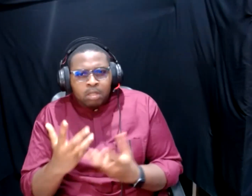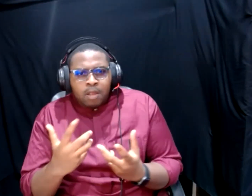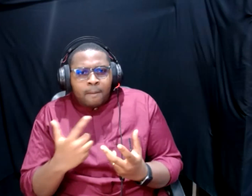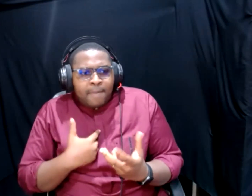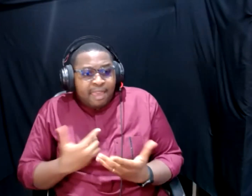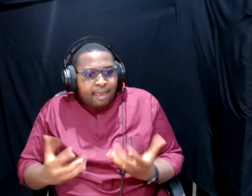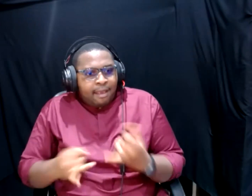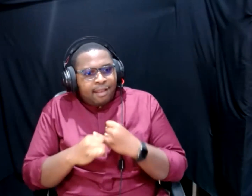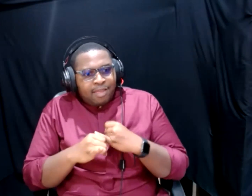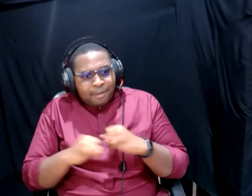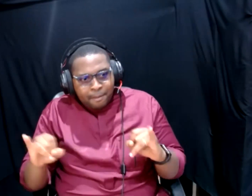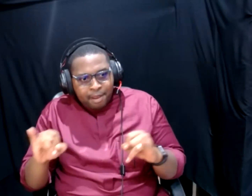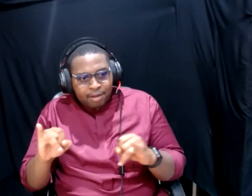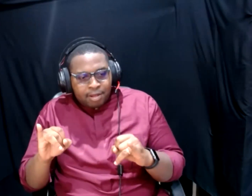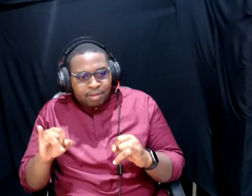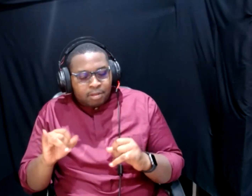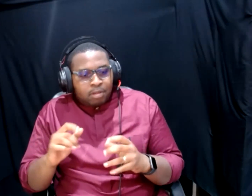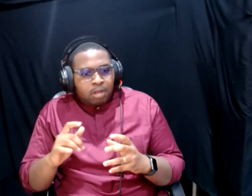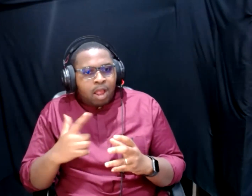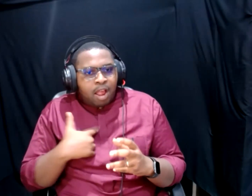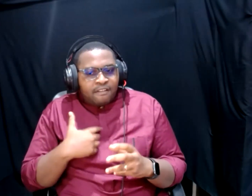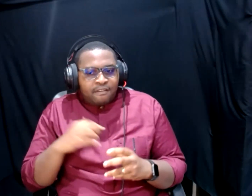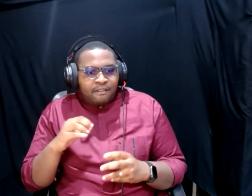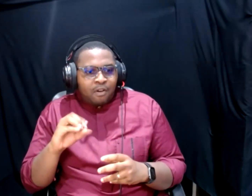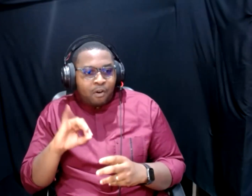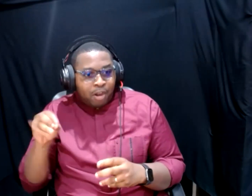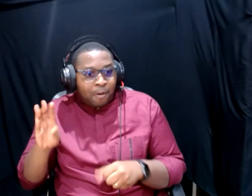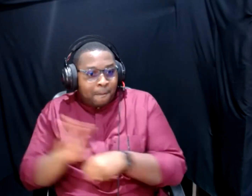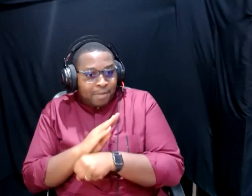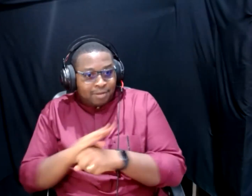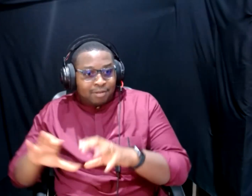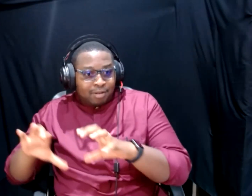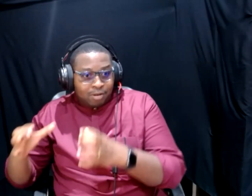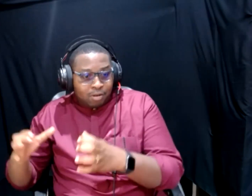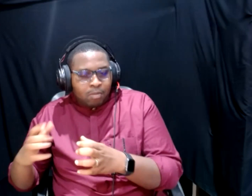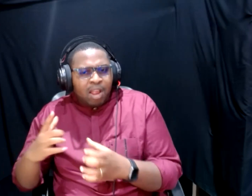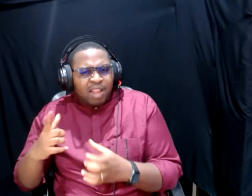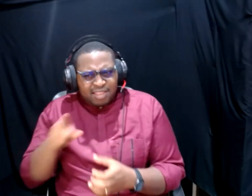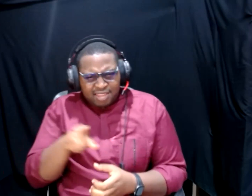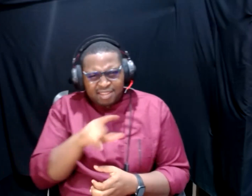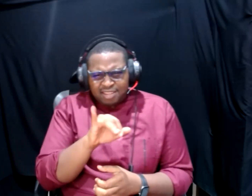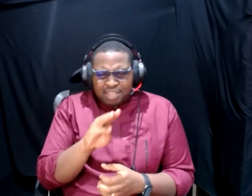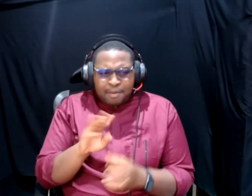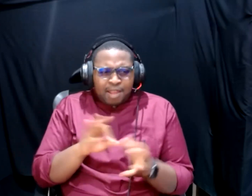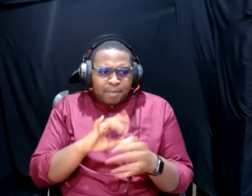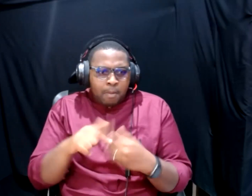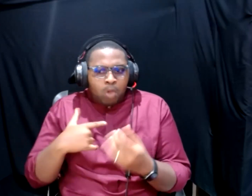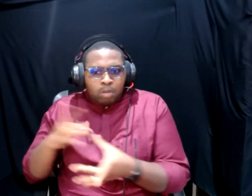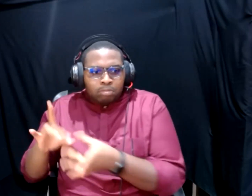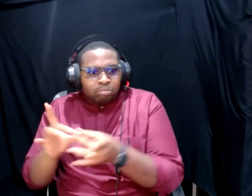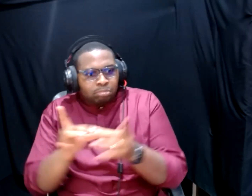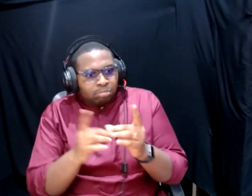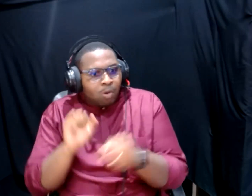independent contractor to the Oregon Business Council. And so Jim made reference to the collaboration during his testimony. I